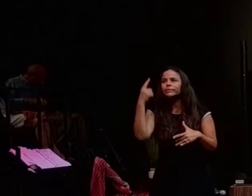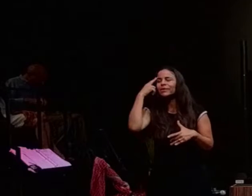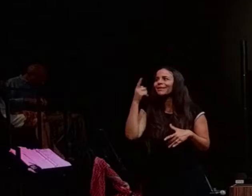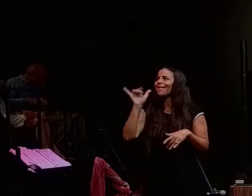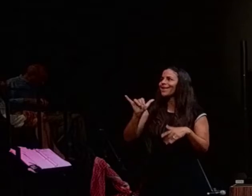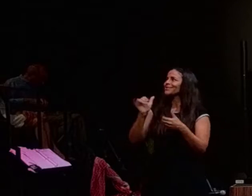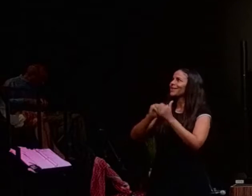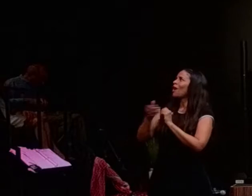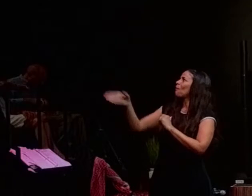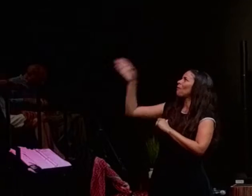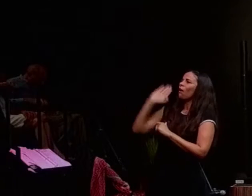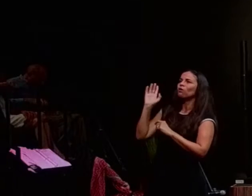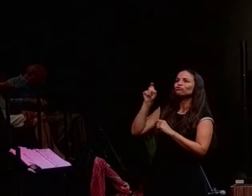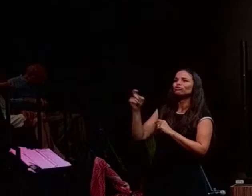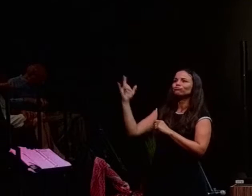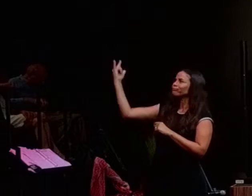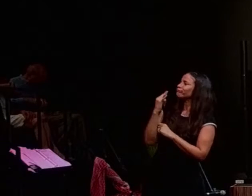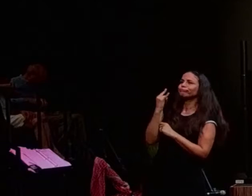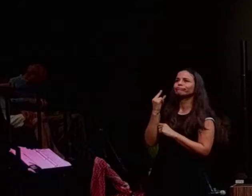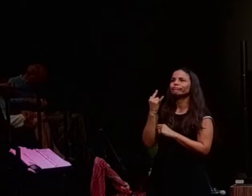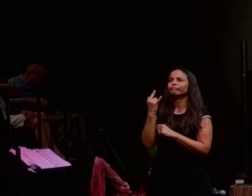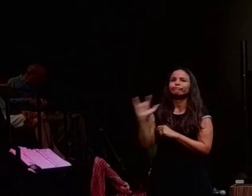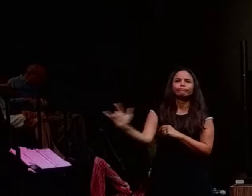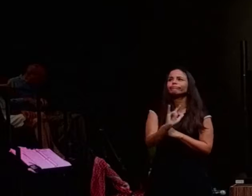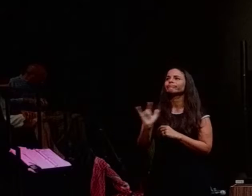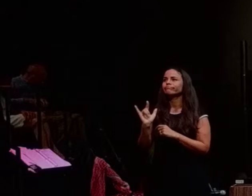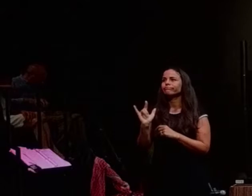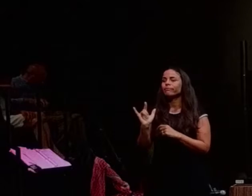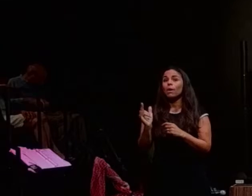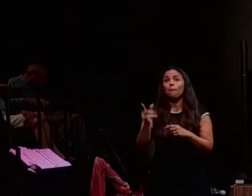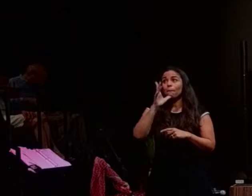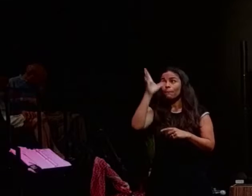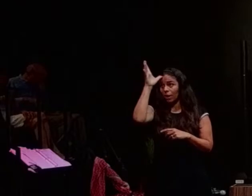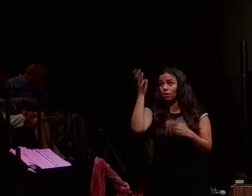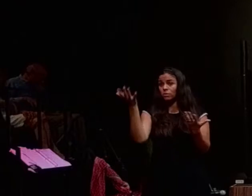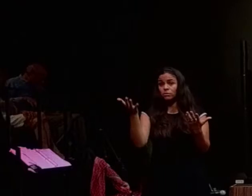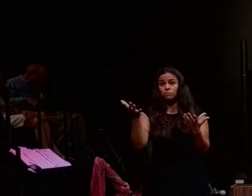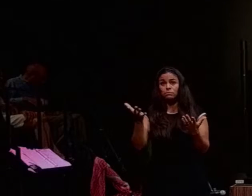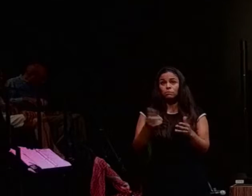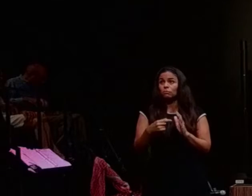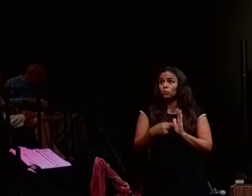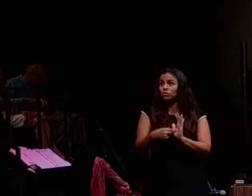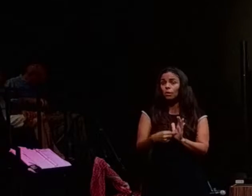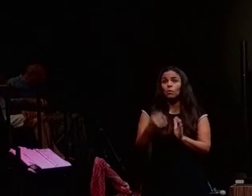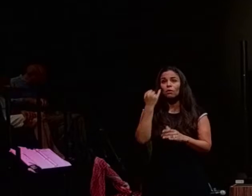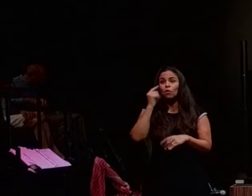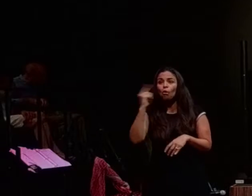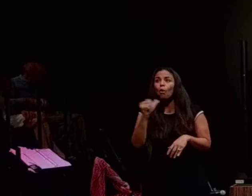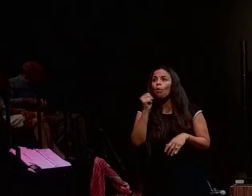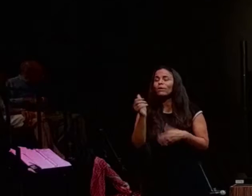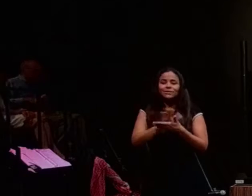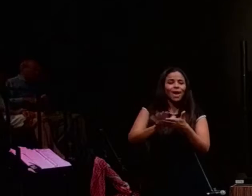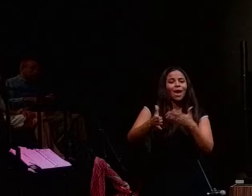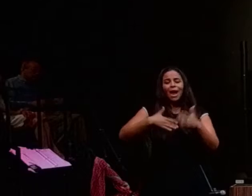how God is supposed to show us his love. And, I mean, parents in here, you know, if you were just completely always kind and happy